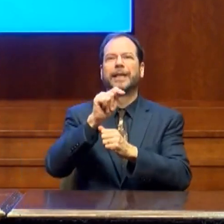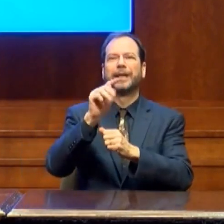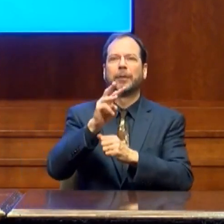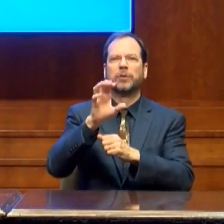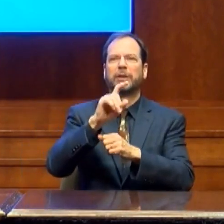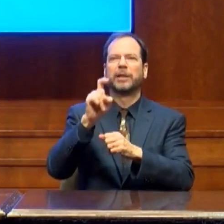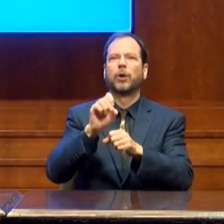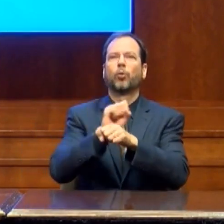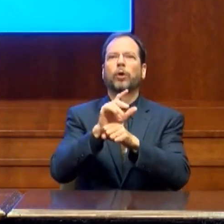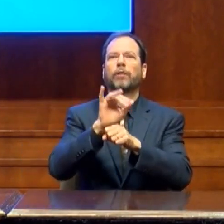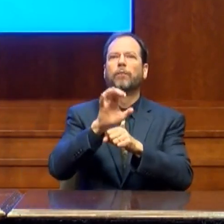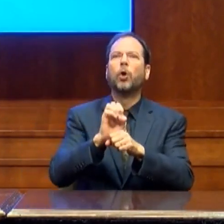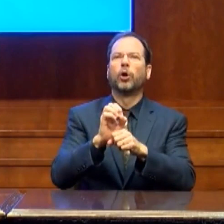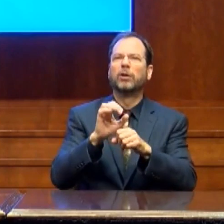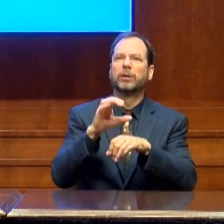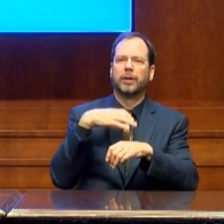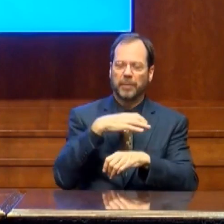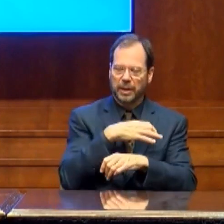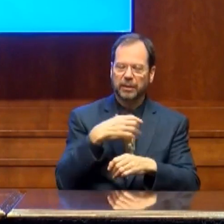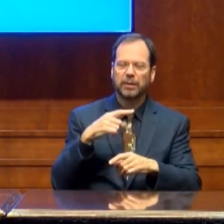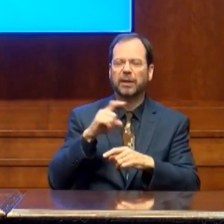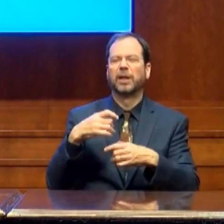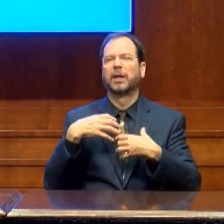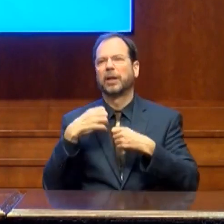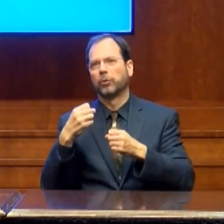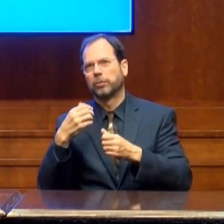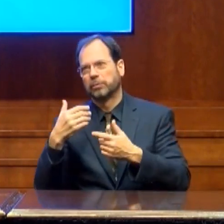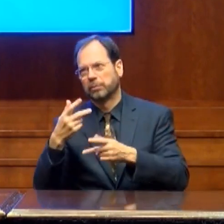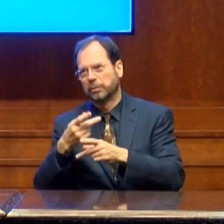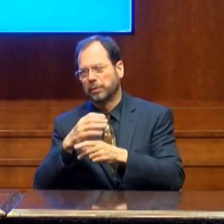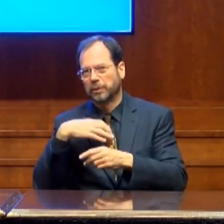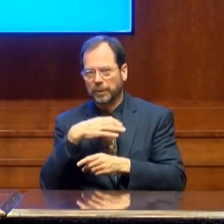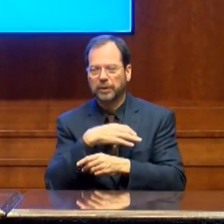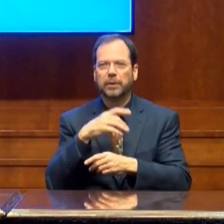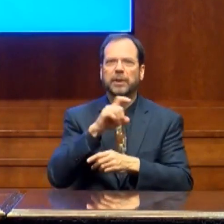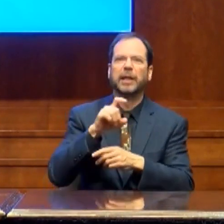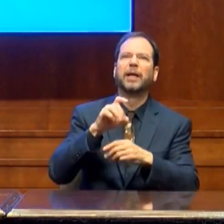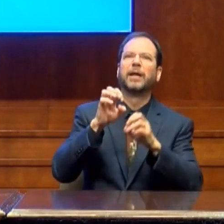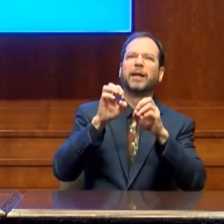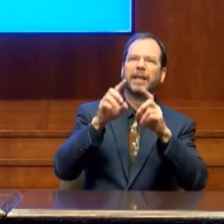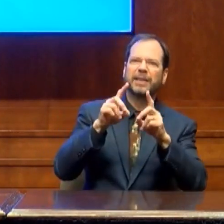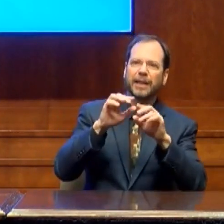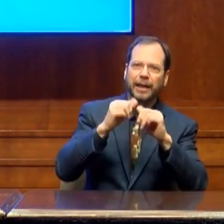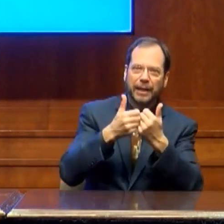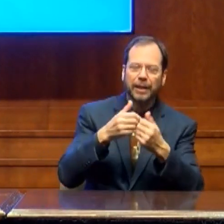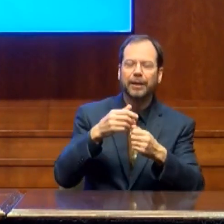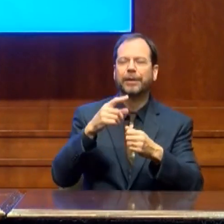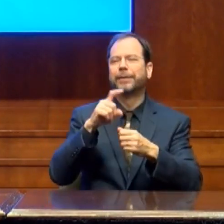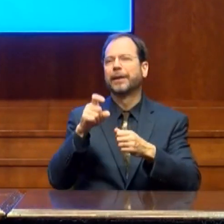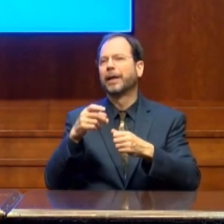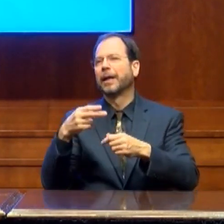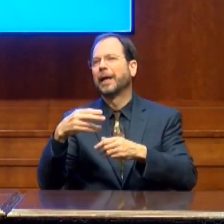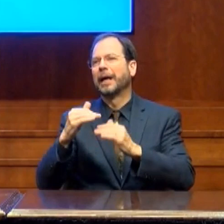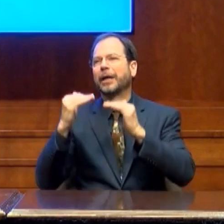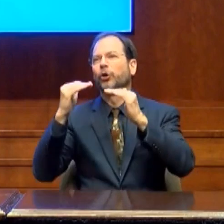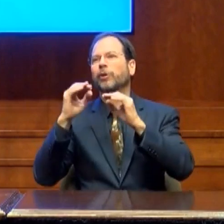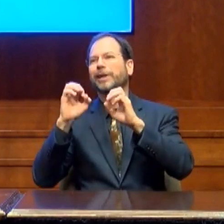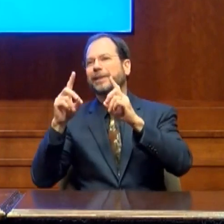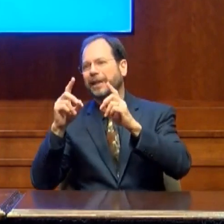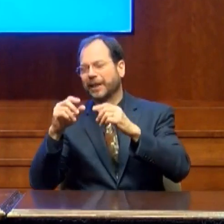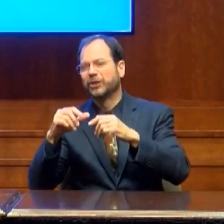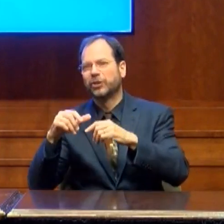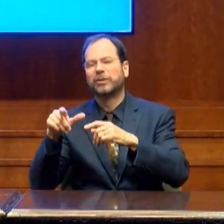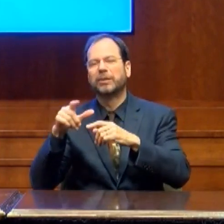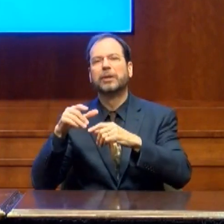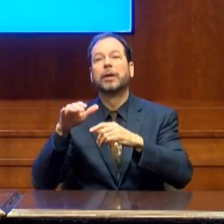Texas Workforce Commission, the Texas Health and Human Services Commission, the Texas Education Agency, as well as the Texas Higher Education Coordinating